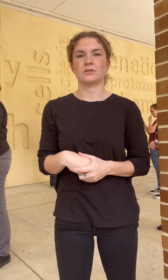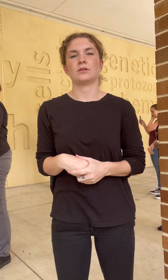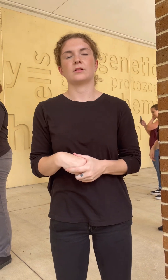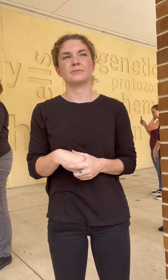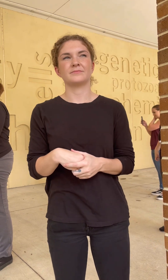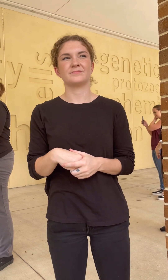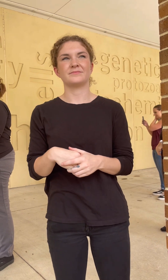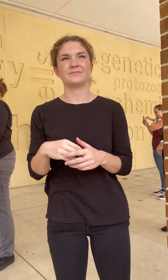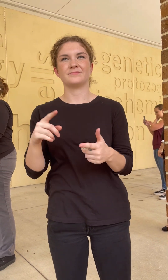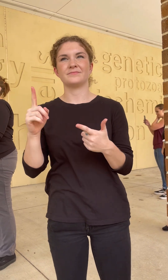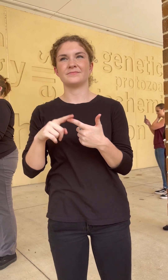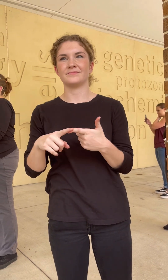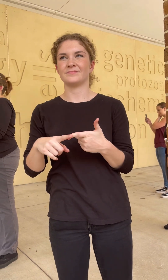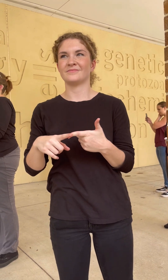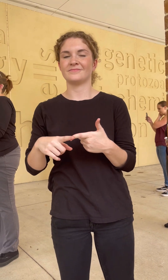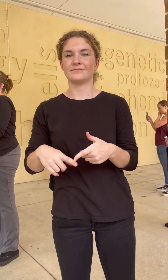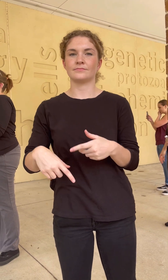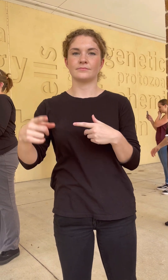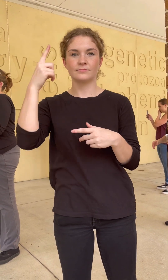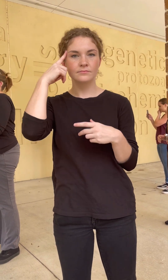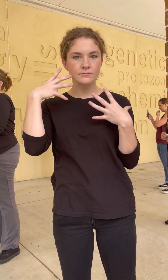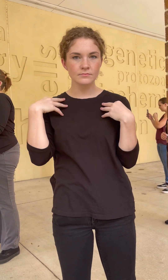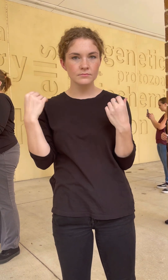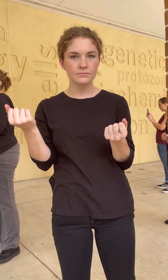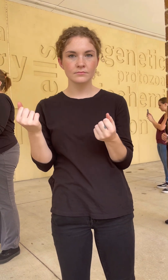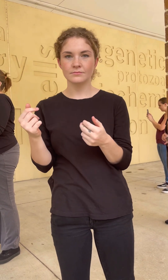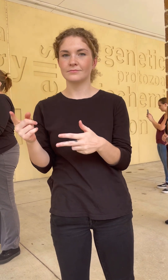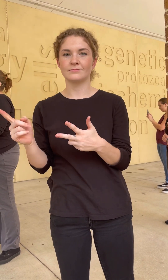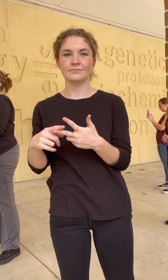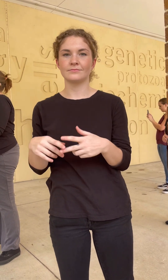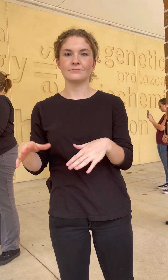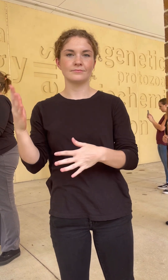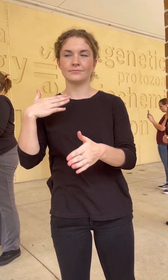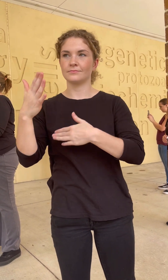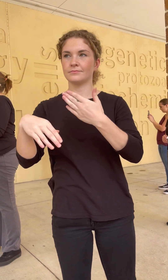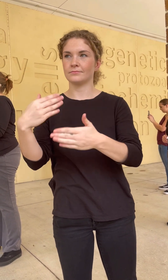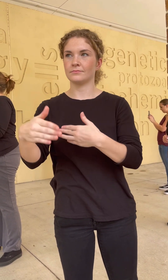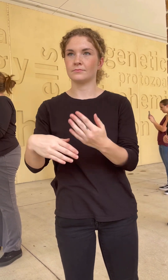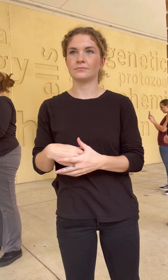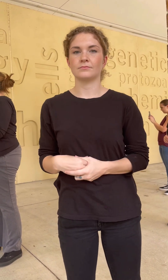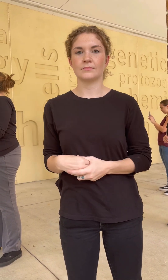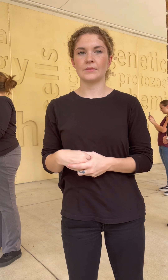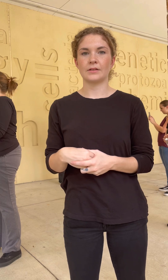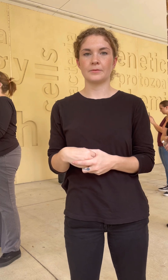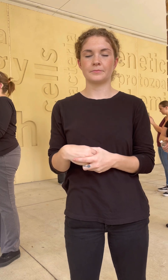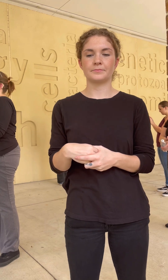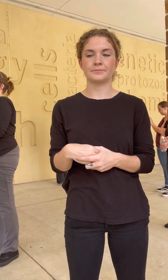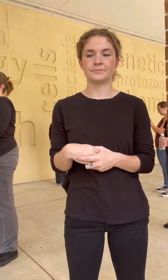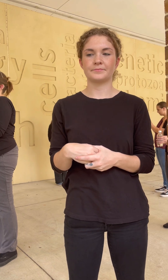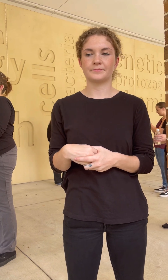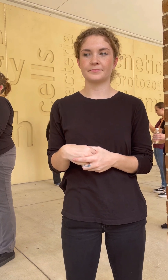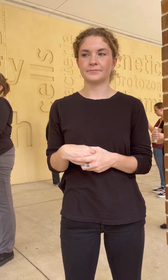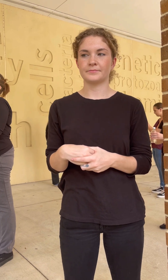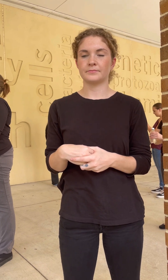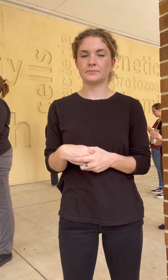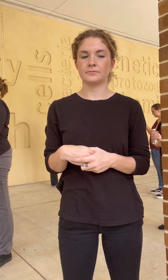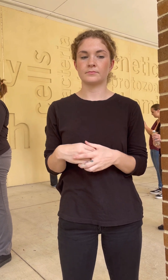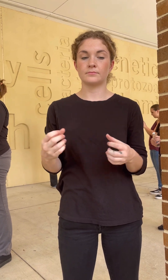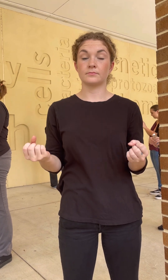political science, international relations, and many more that I'm probably leaving out. A lot of really cool benefits come